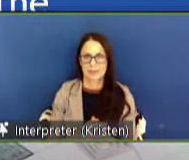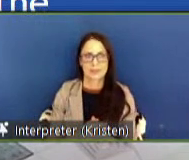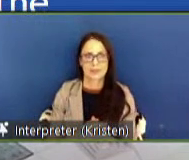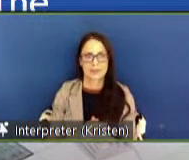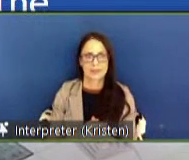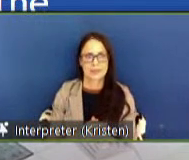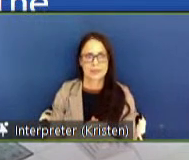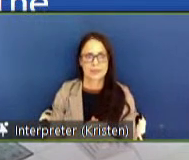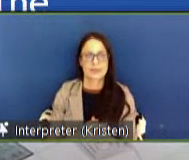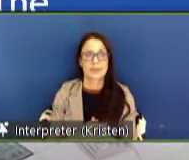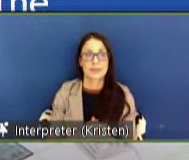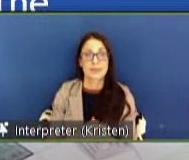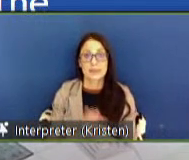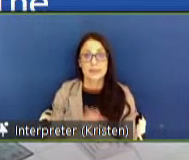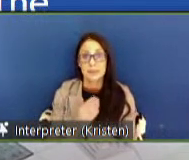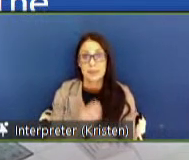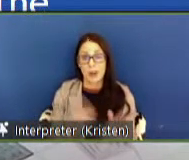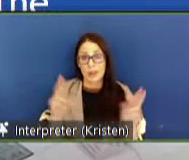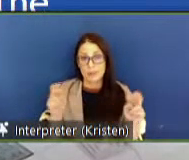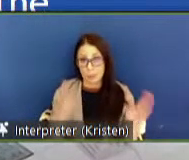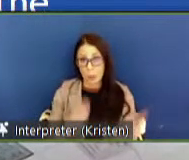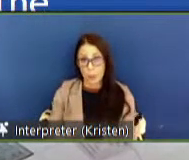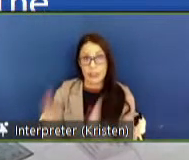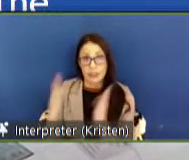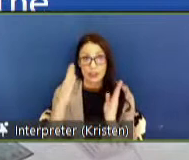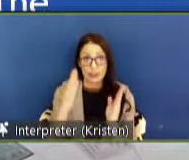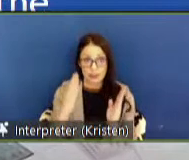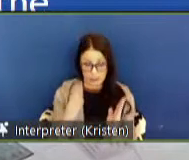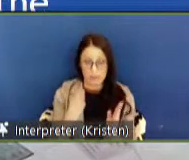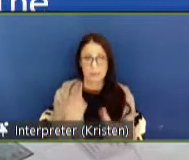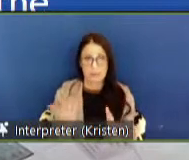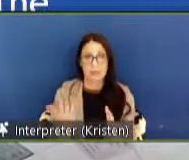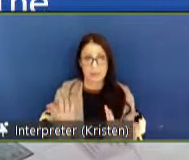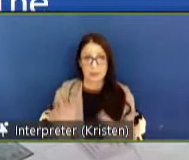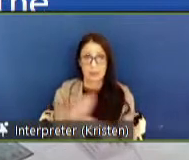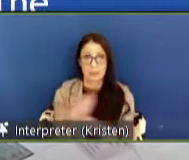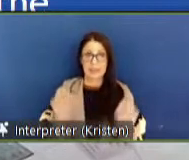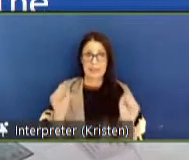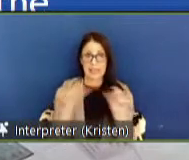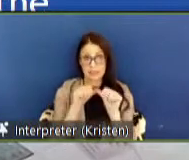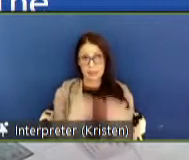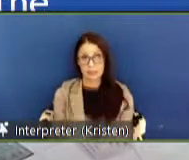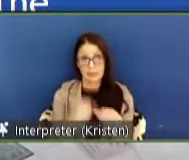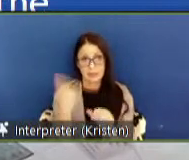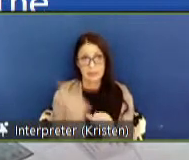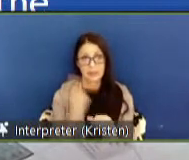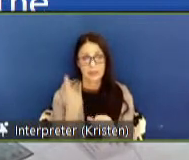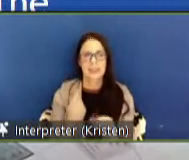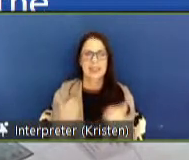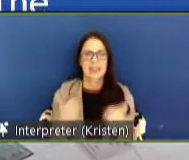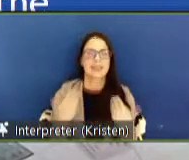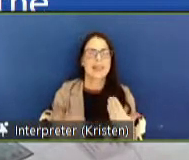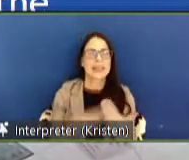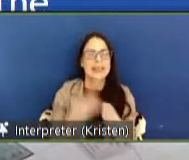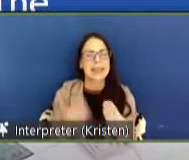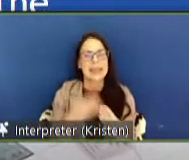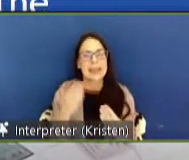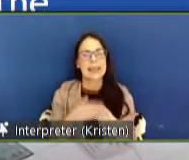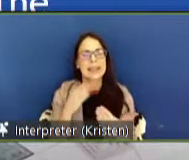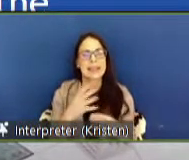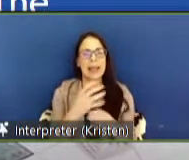And part of this preparation for the holidays, part of being safe all the time, is having easy access to at-home